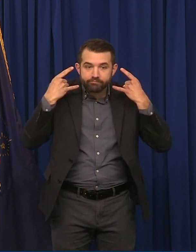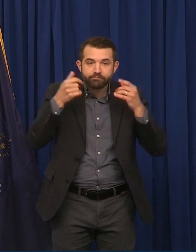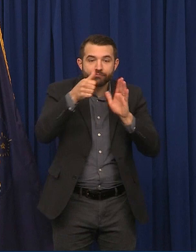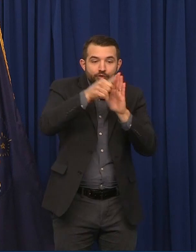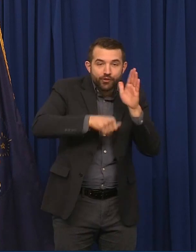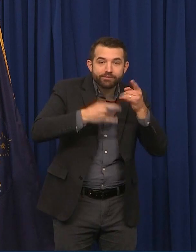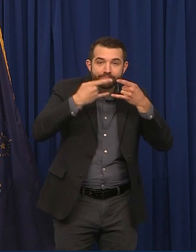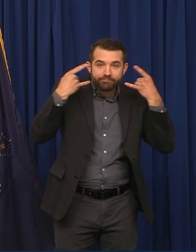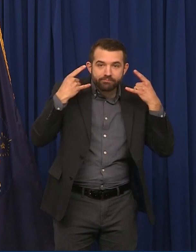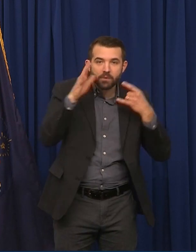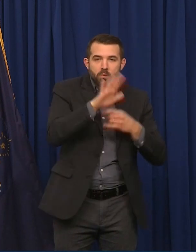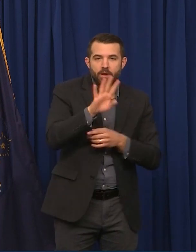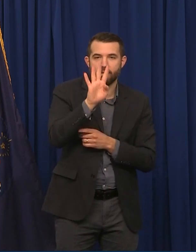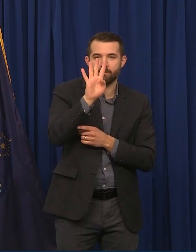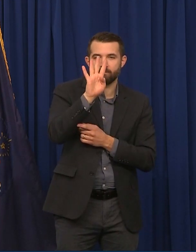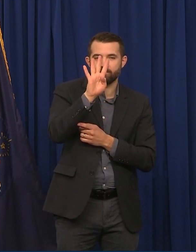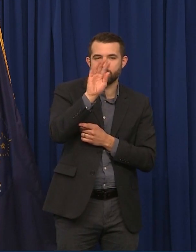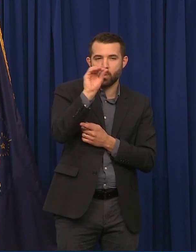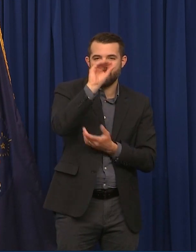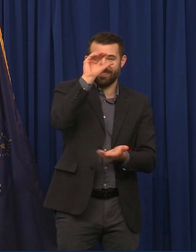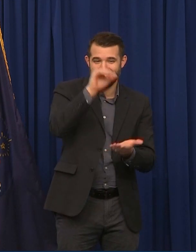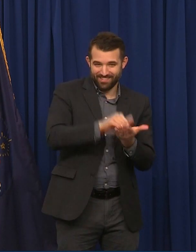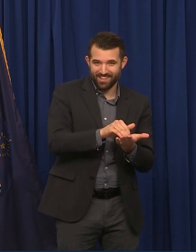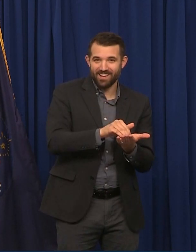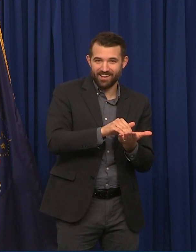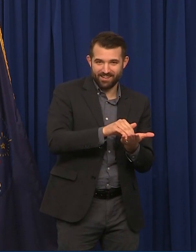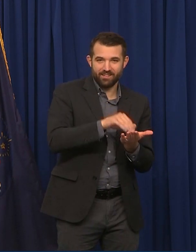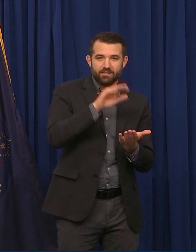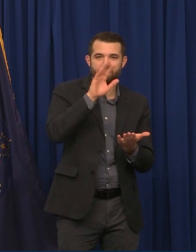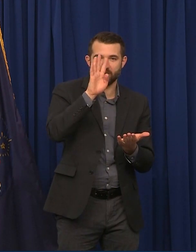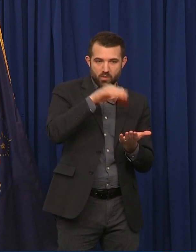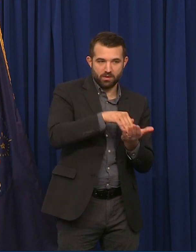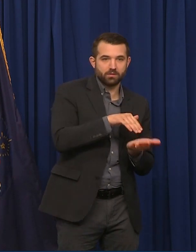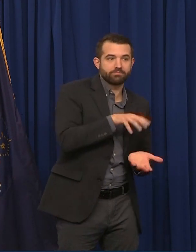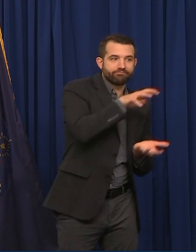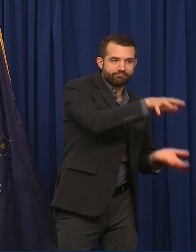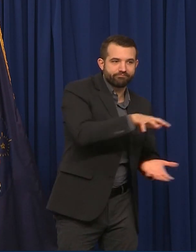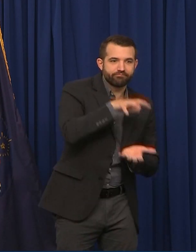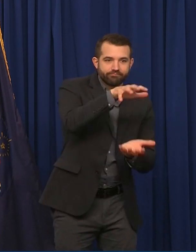nearly 2,000 disposable protective suits,